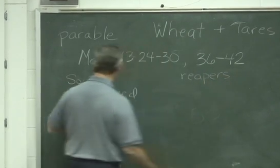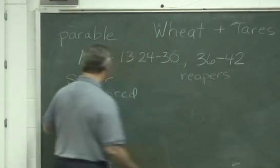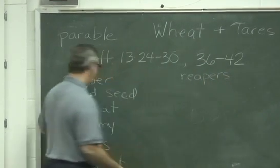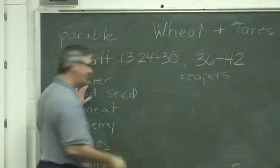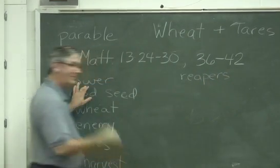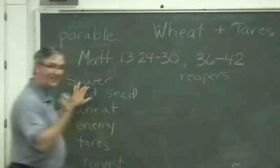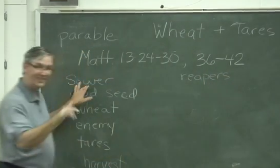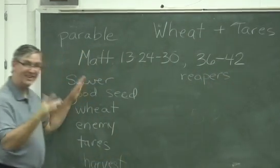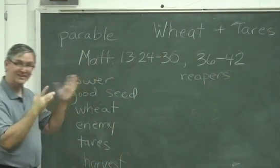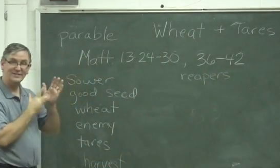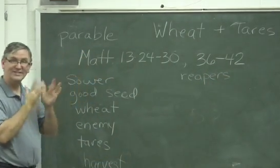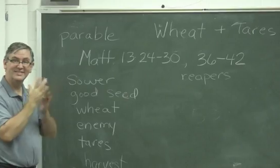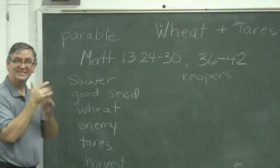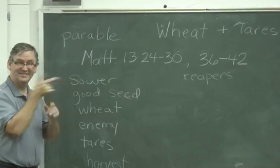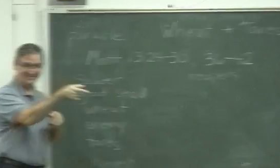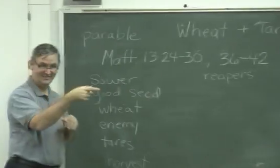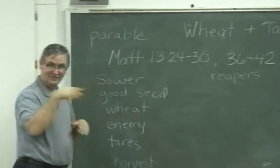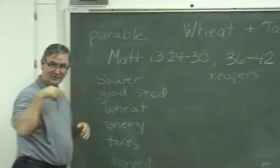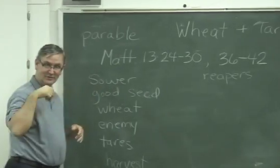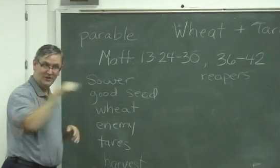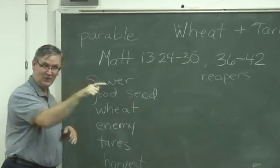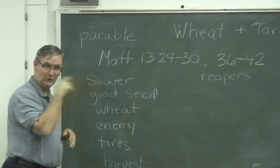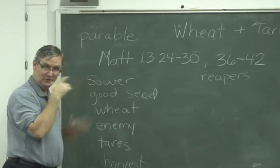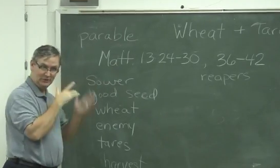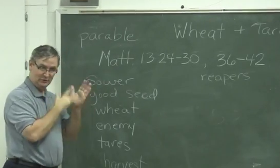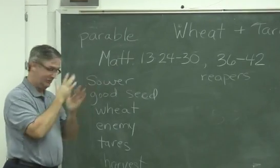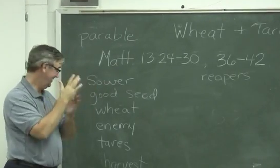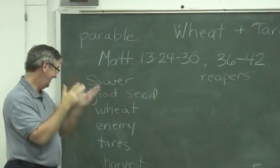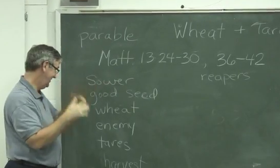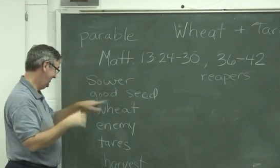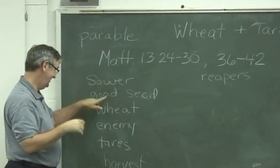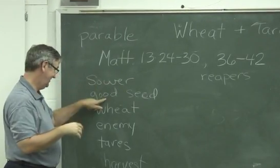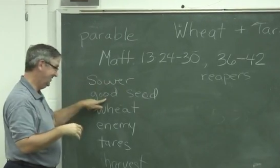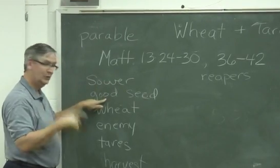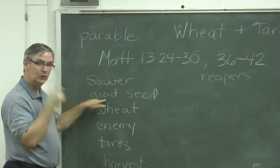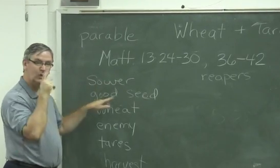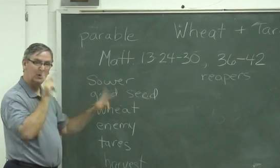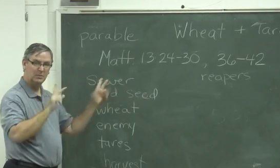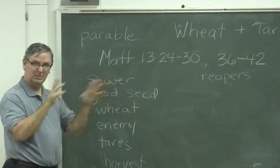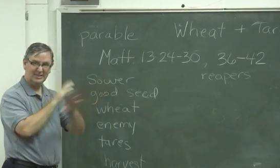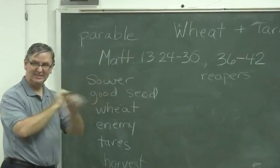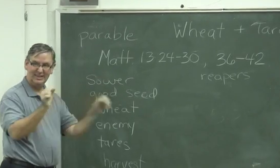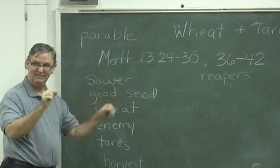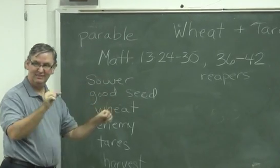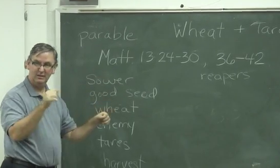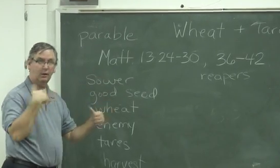Reapers. The sower represents Jesus. The good seed is the people who are